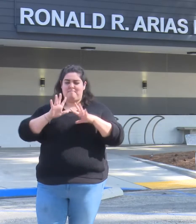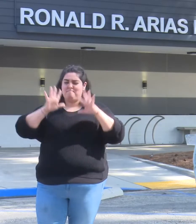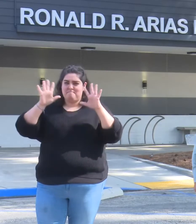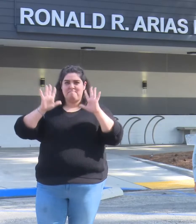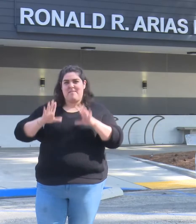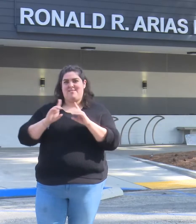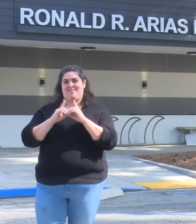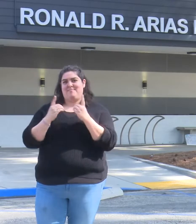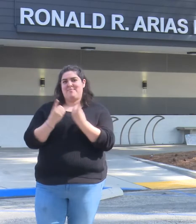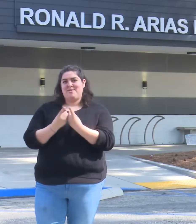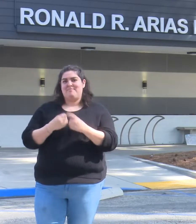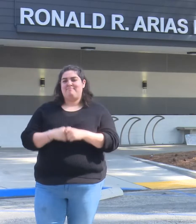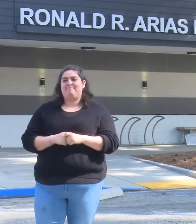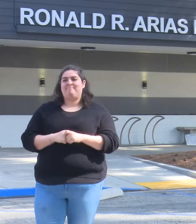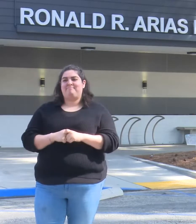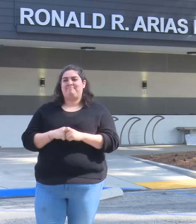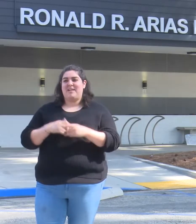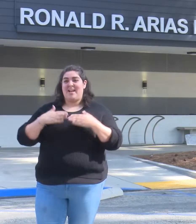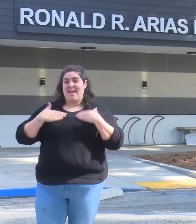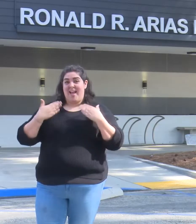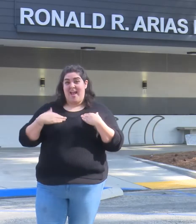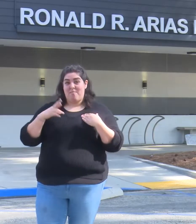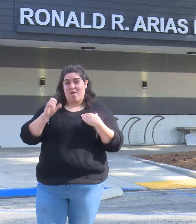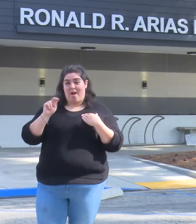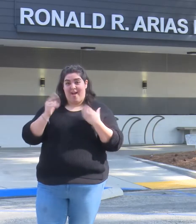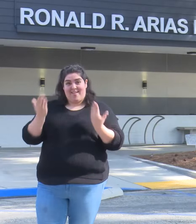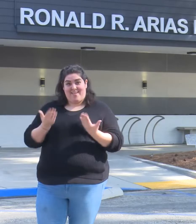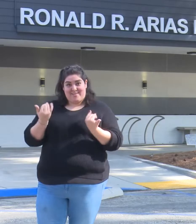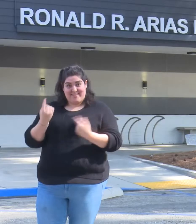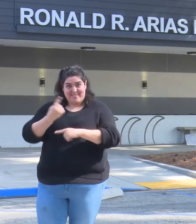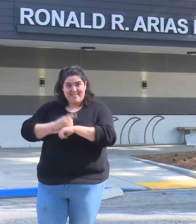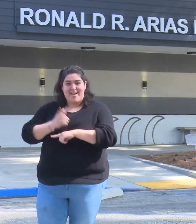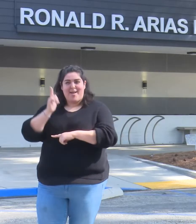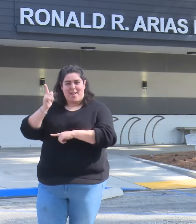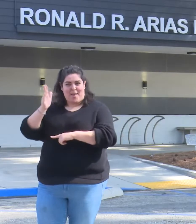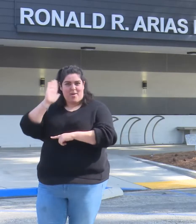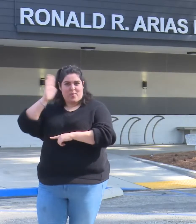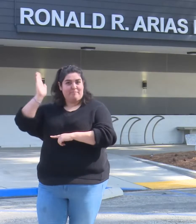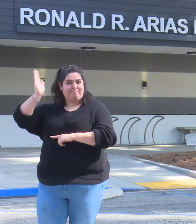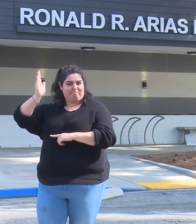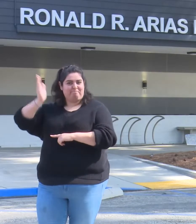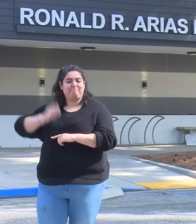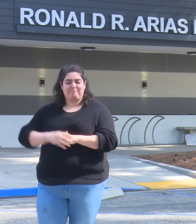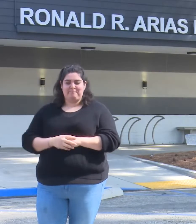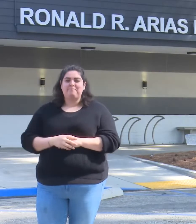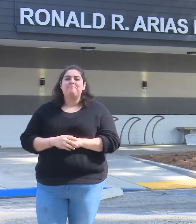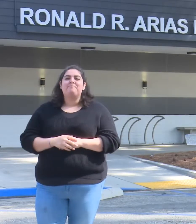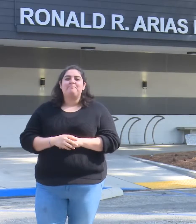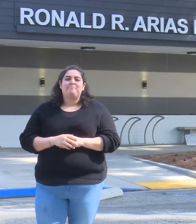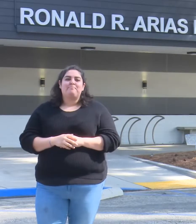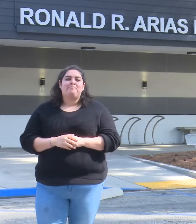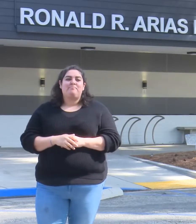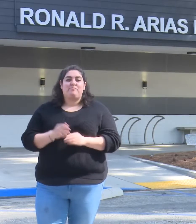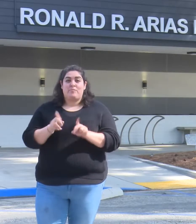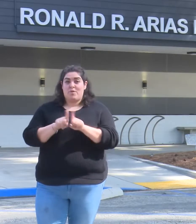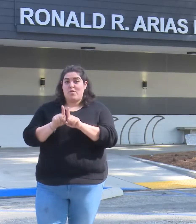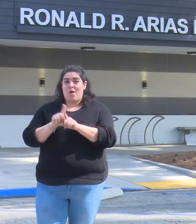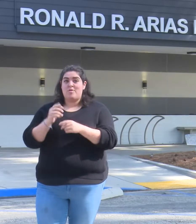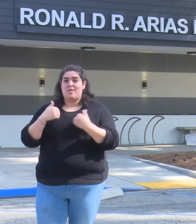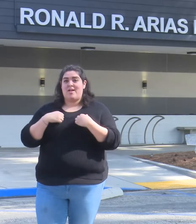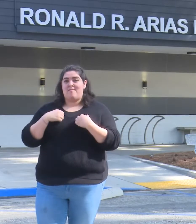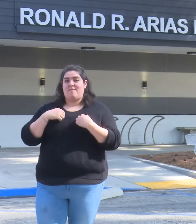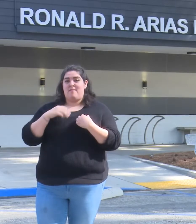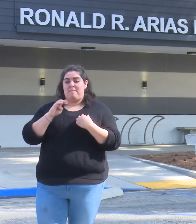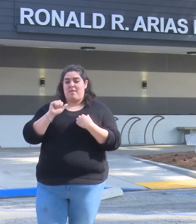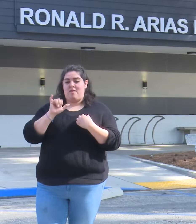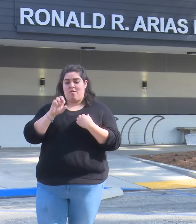you. We're happy to have Ron here with us today, and we're going to hear from him in a few minutes. We're also joined by our Vice Mayor, Rex